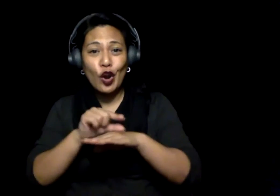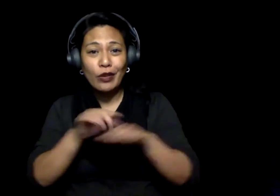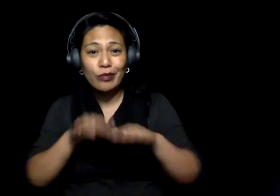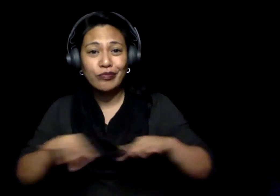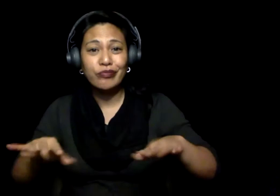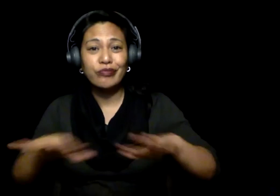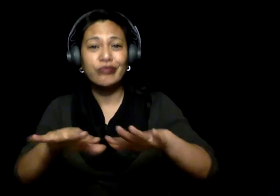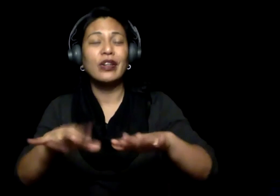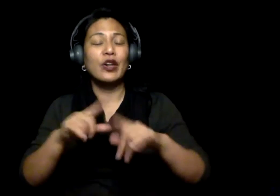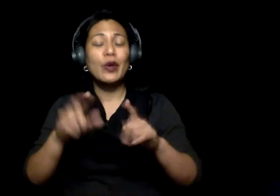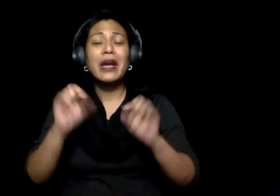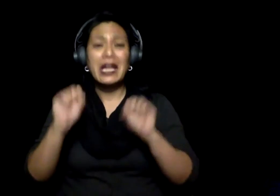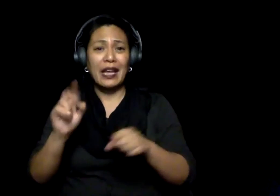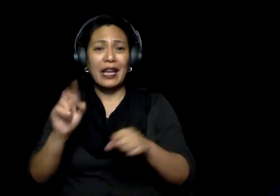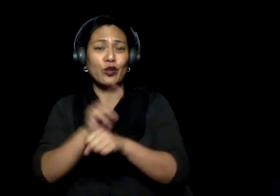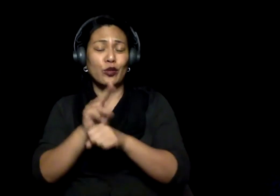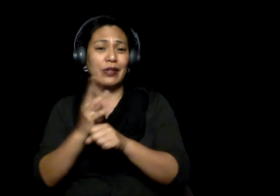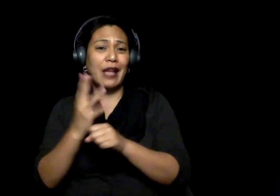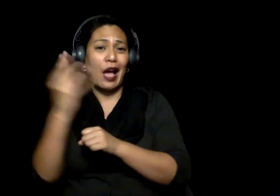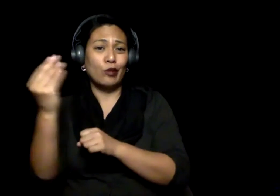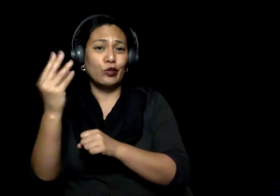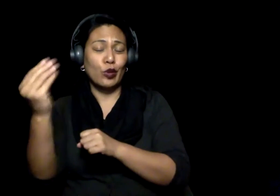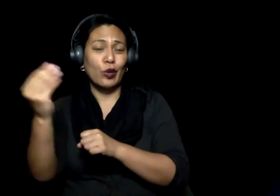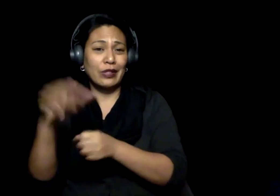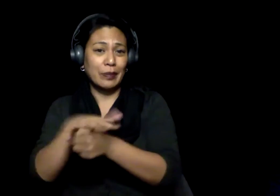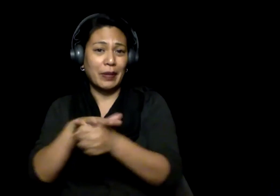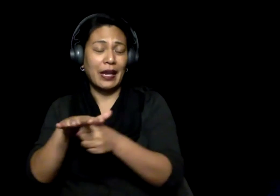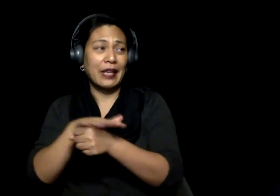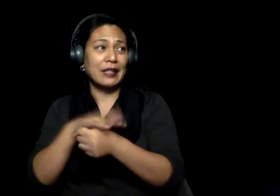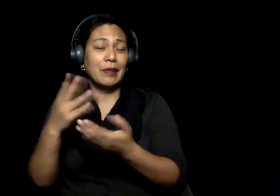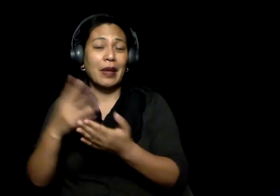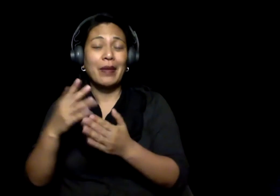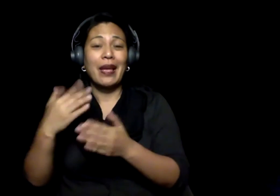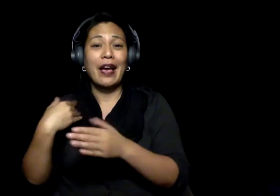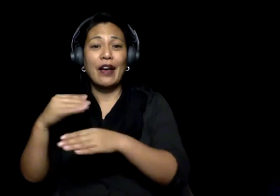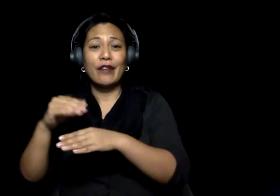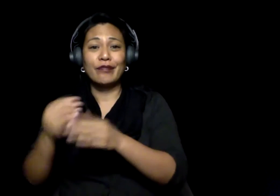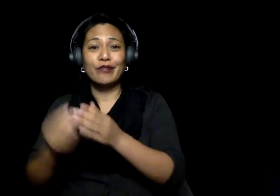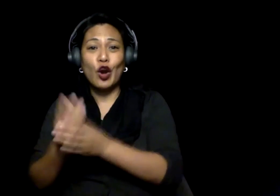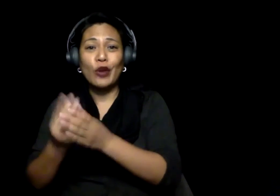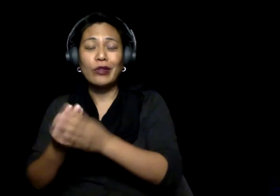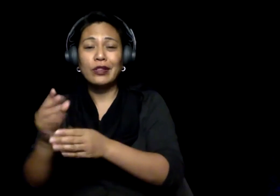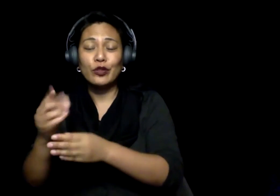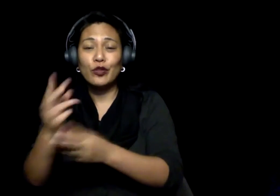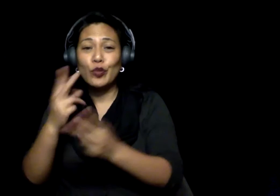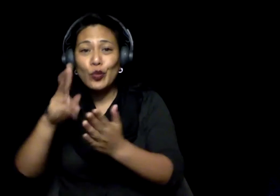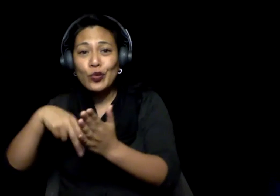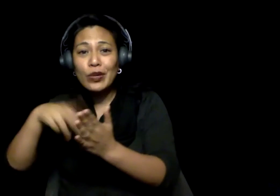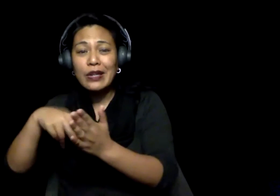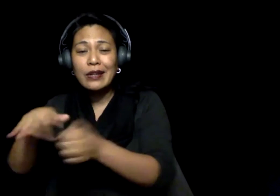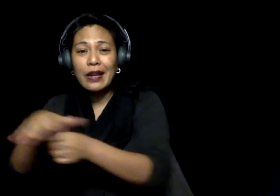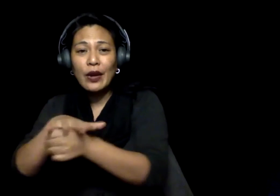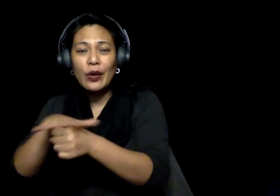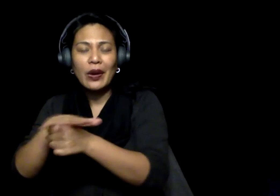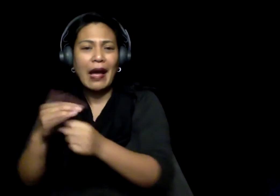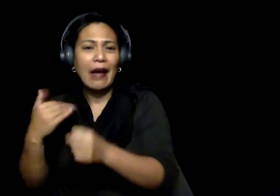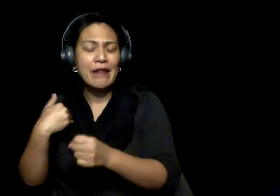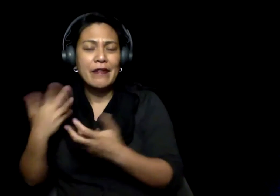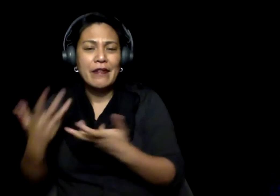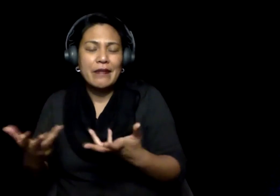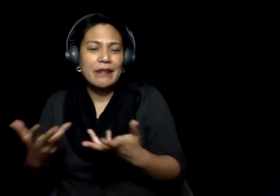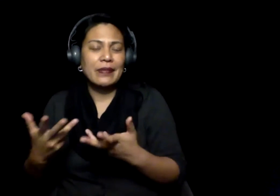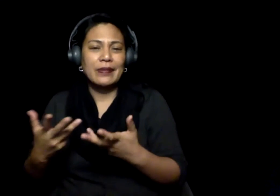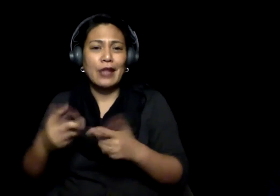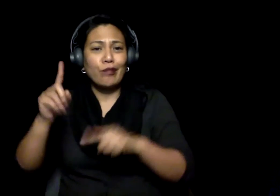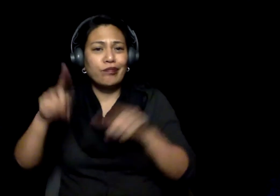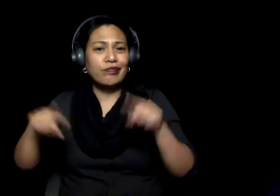use those outdoor spaces. There may be reading gardens. Some of the parks have reading gardens. Yeah, just, if you're thinking